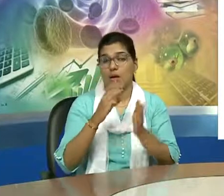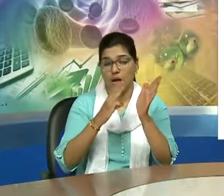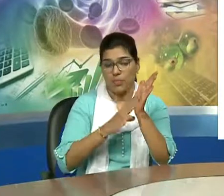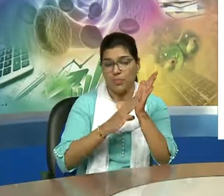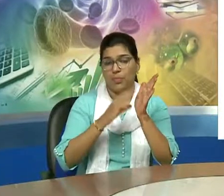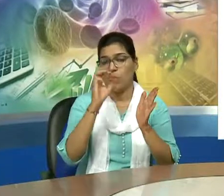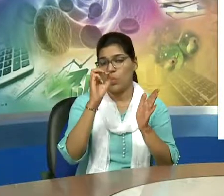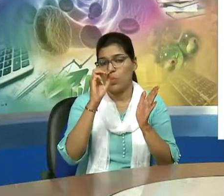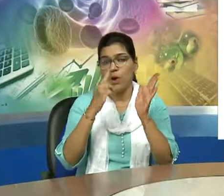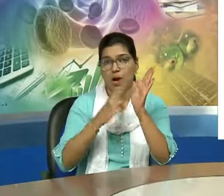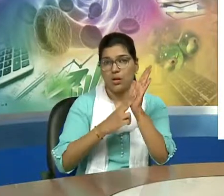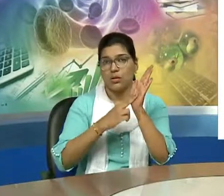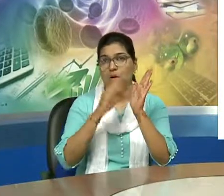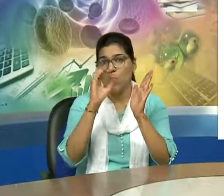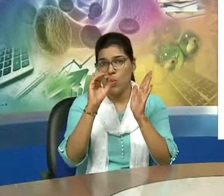And this